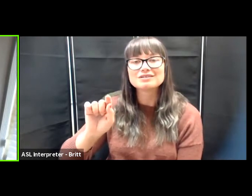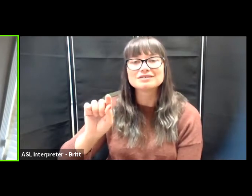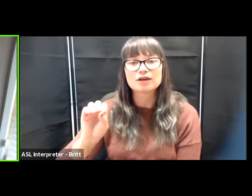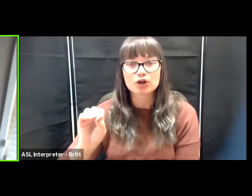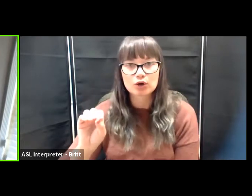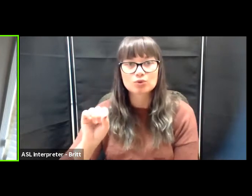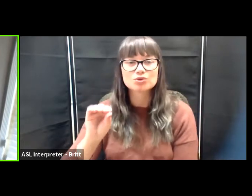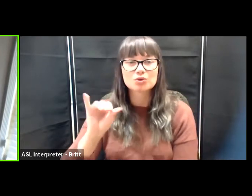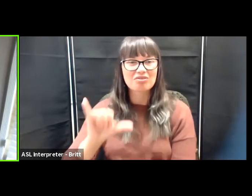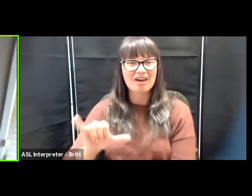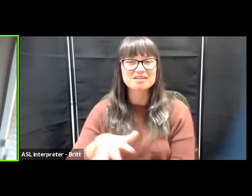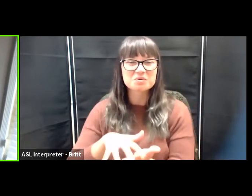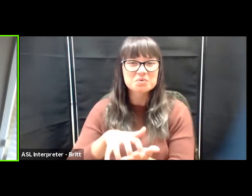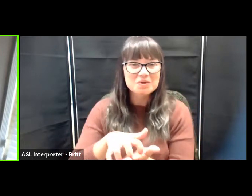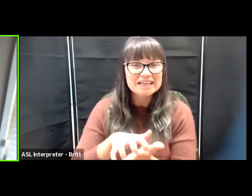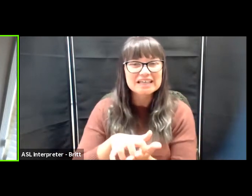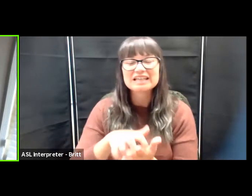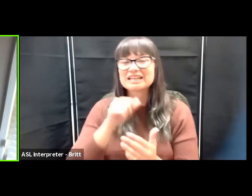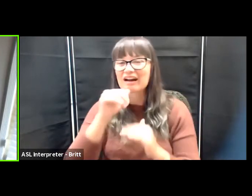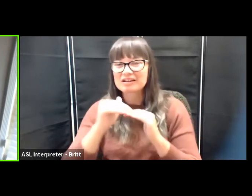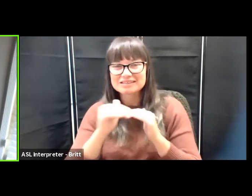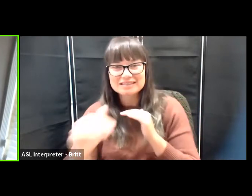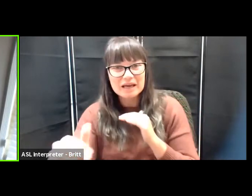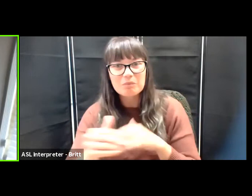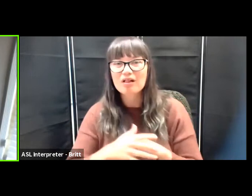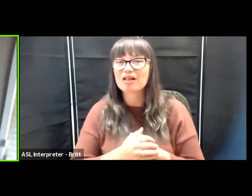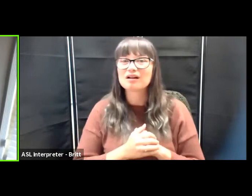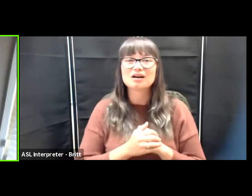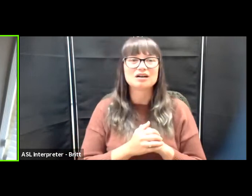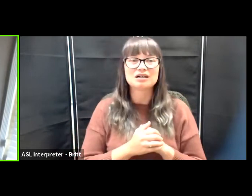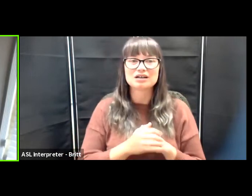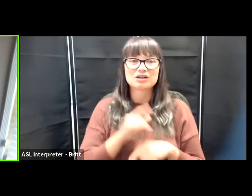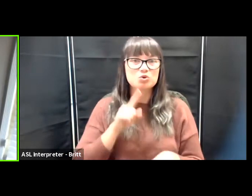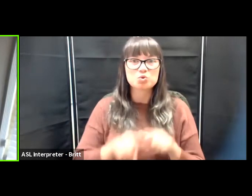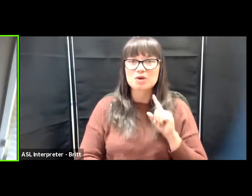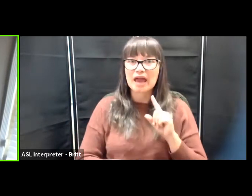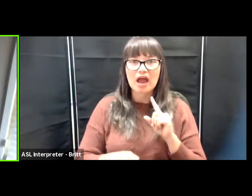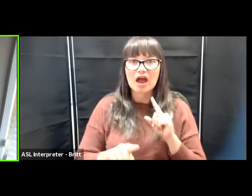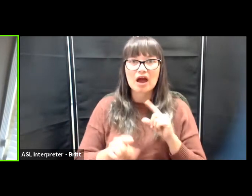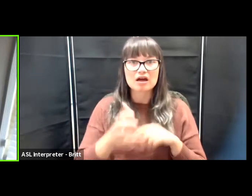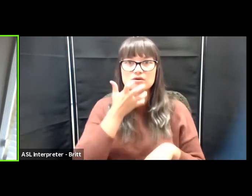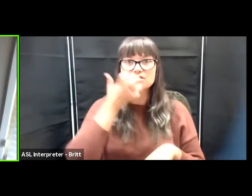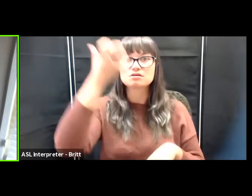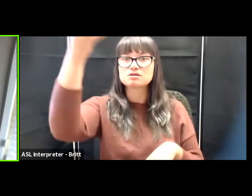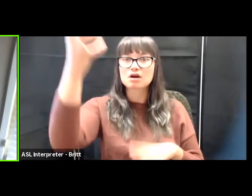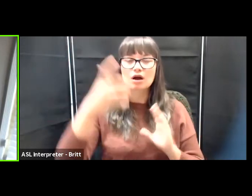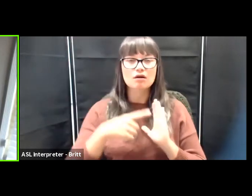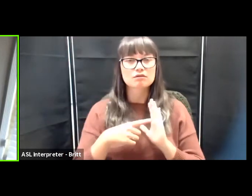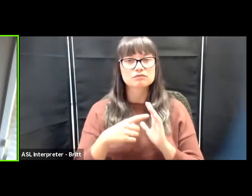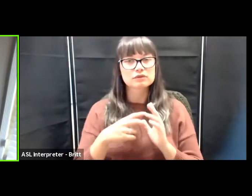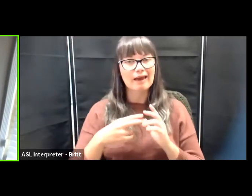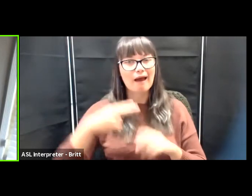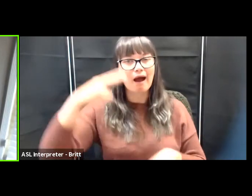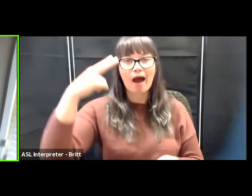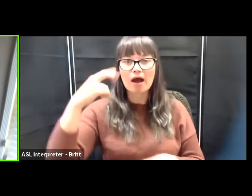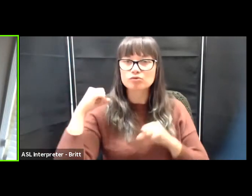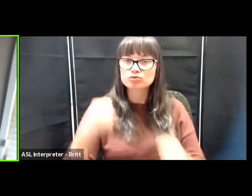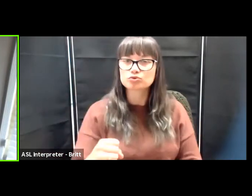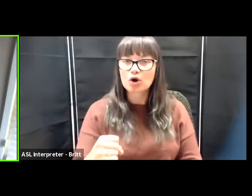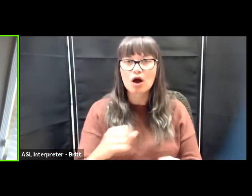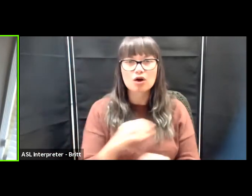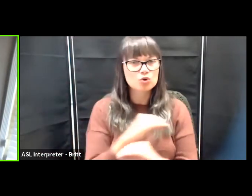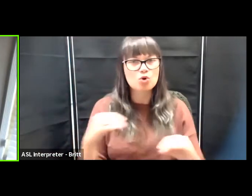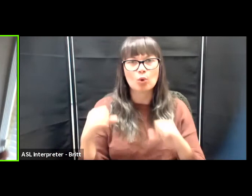weak, breathy, unstable, not able to project because air is too busy coming out of your cords, and doesn't have